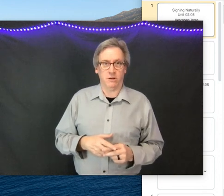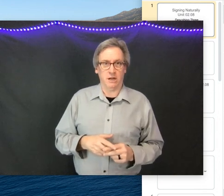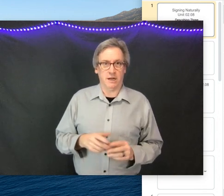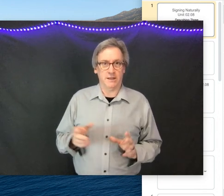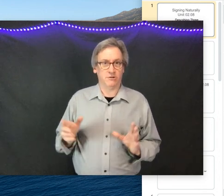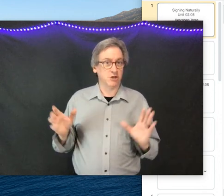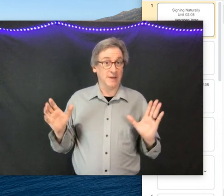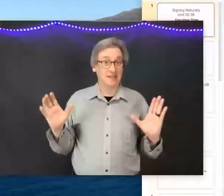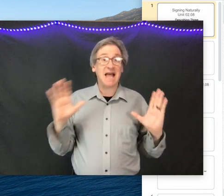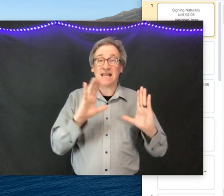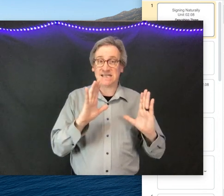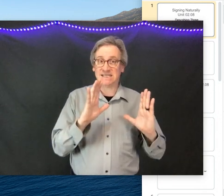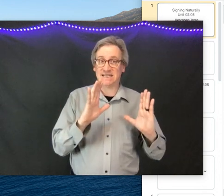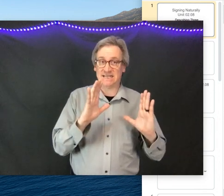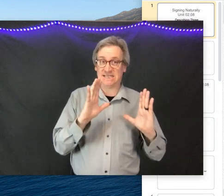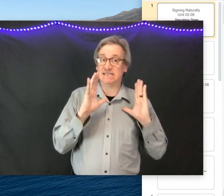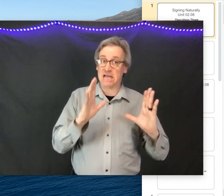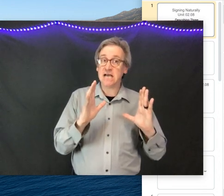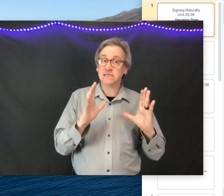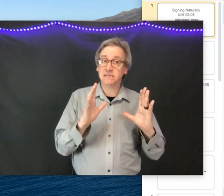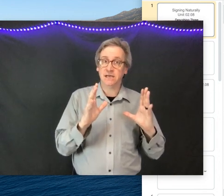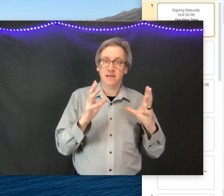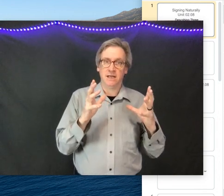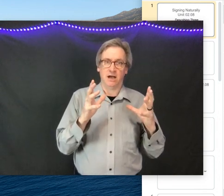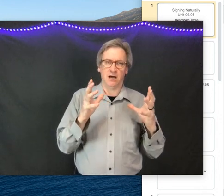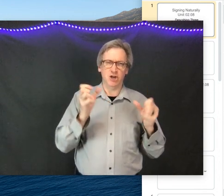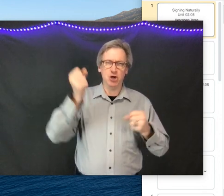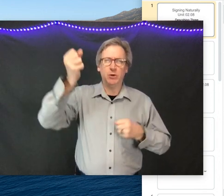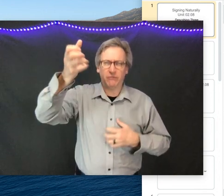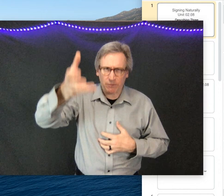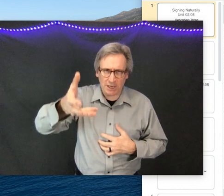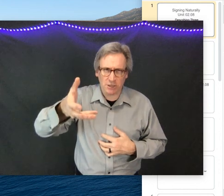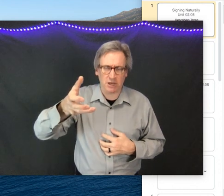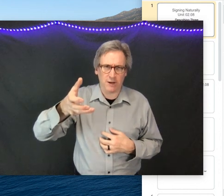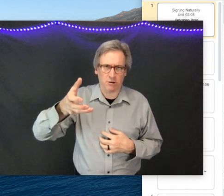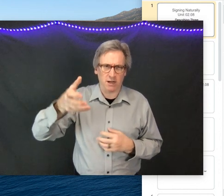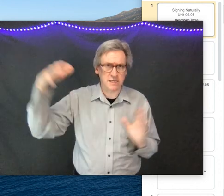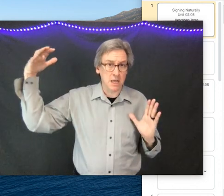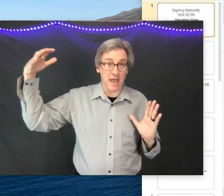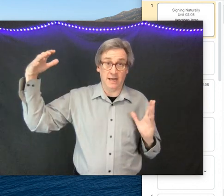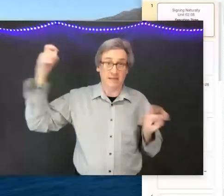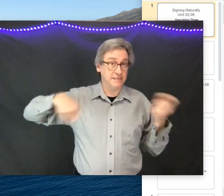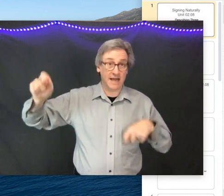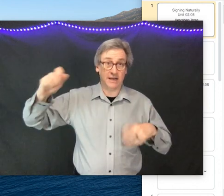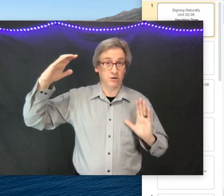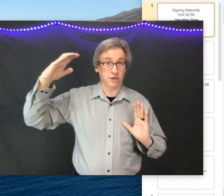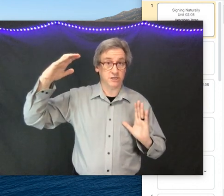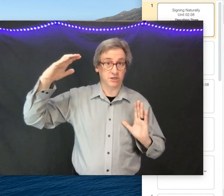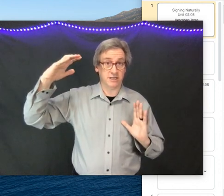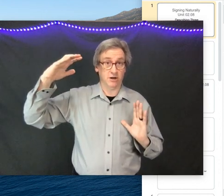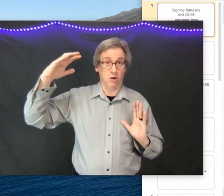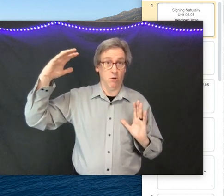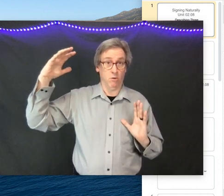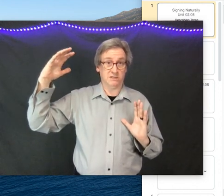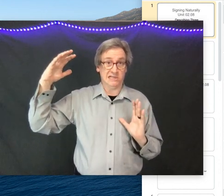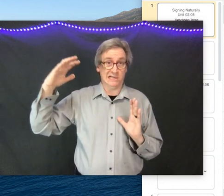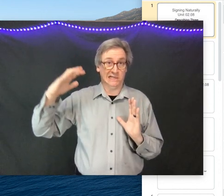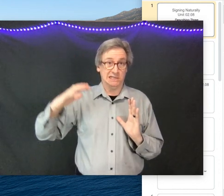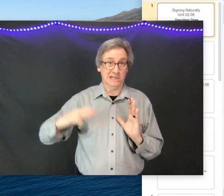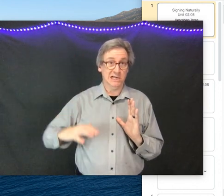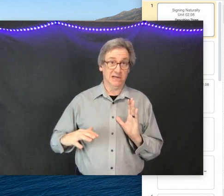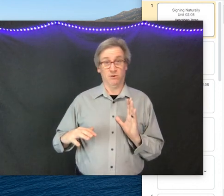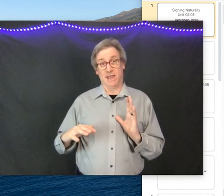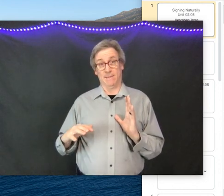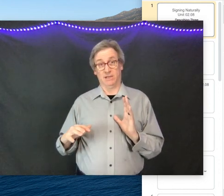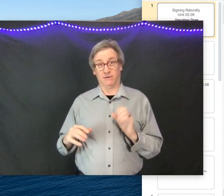that there's going to be a lot less to discuss, new information coming across, and instead you're going to start to get a whole